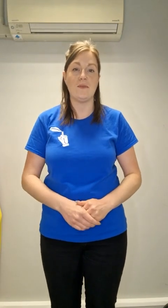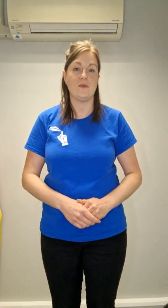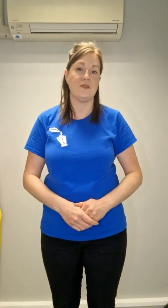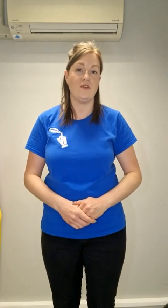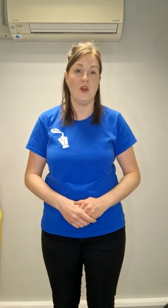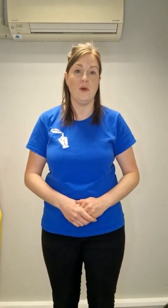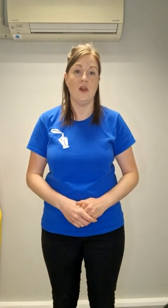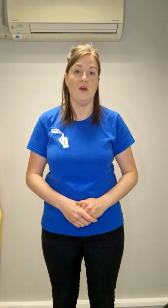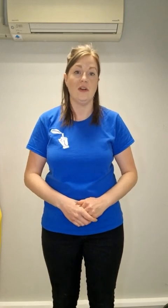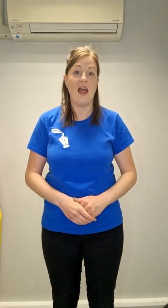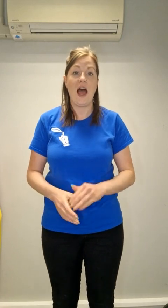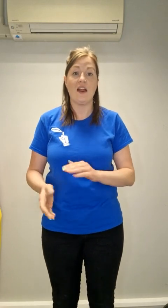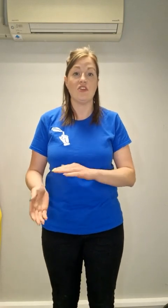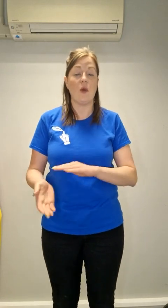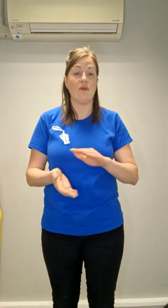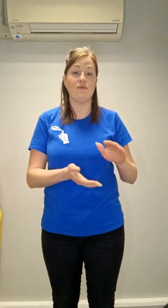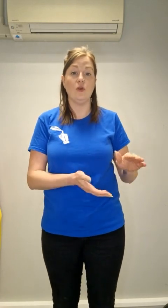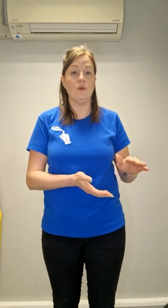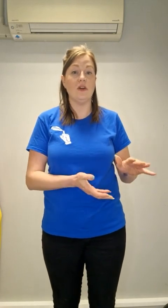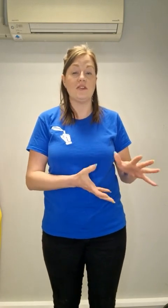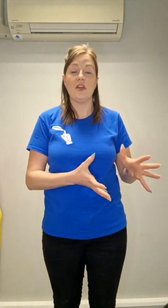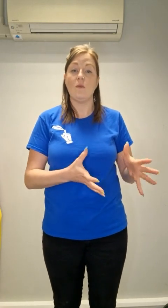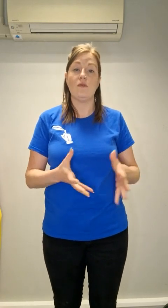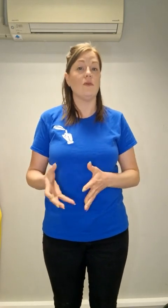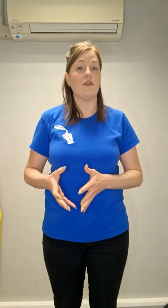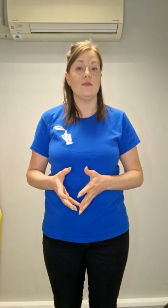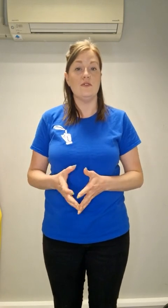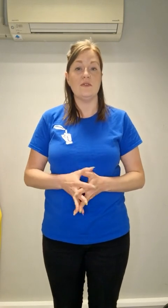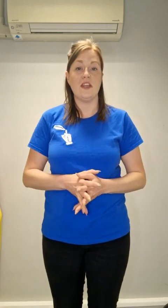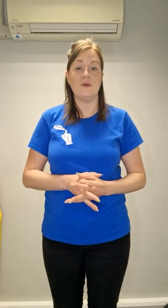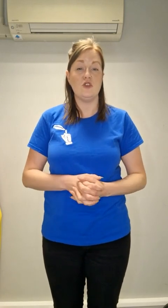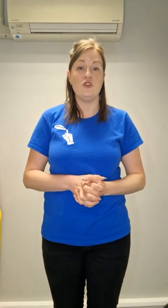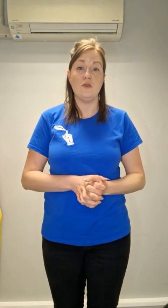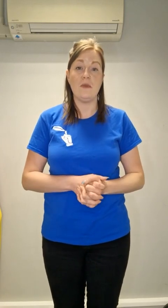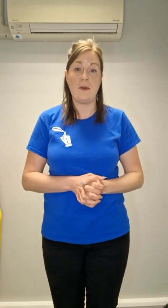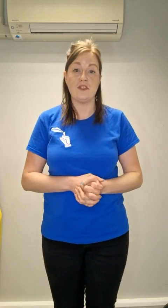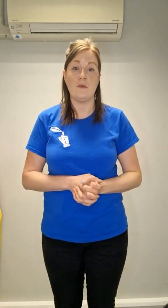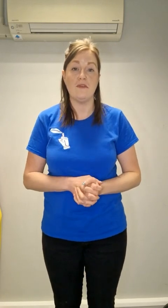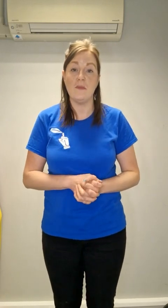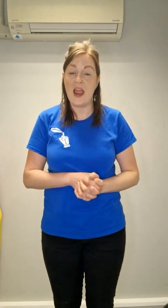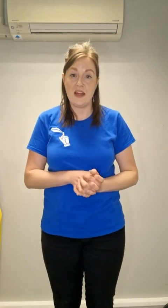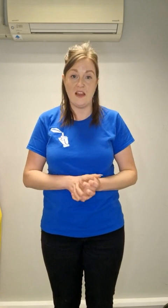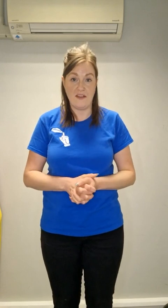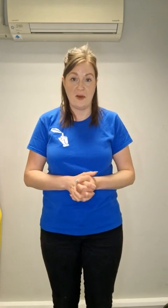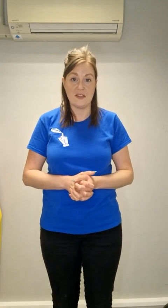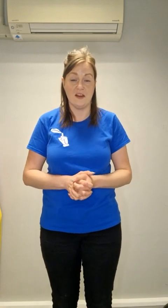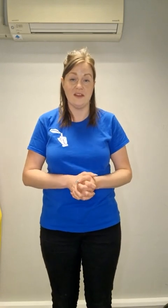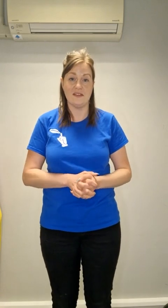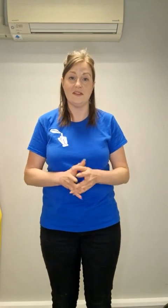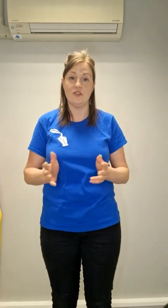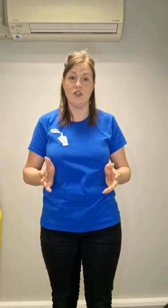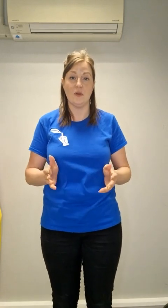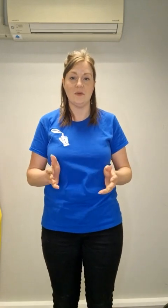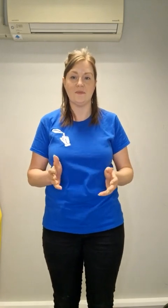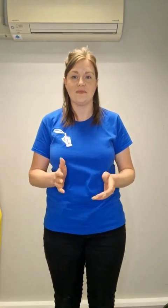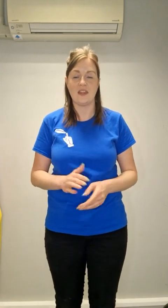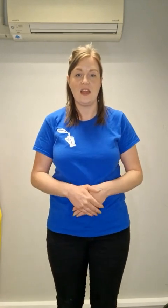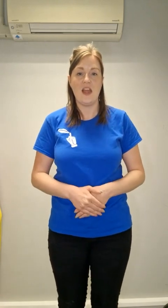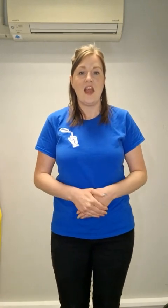to follow along, and going forward with all of those new skills, you should be able to perform any of our signs too. So